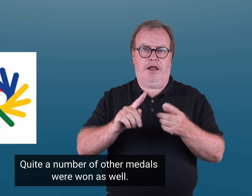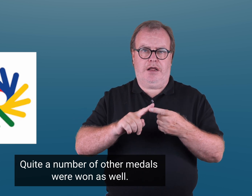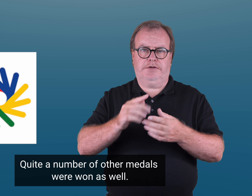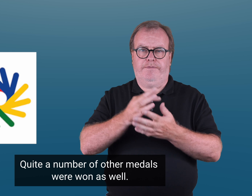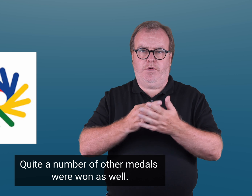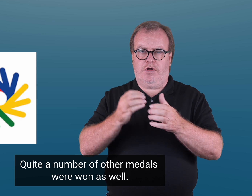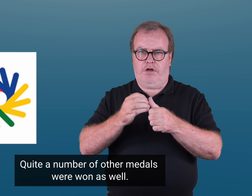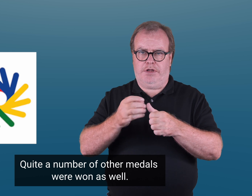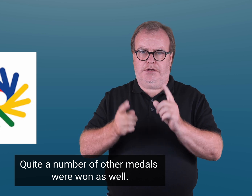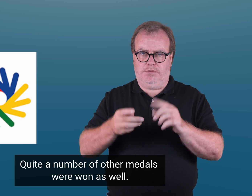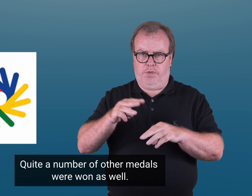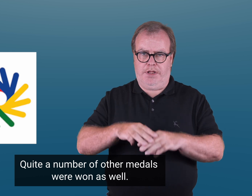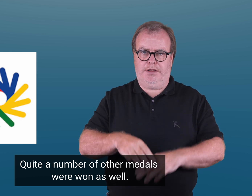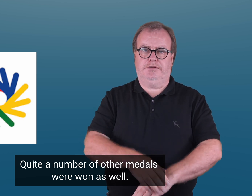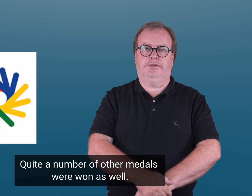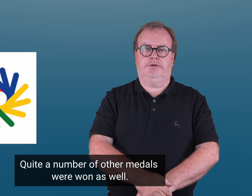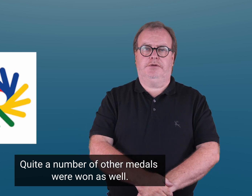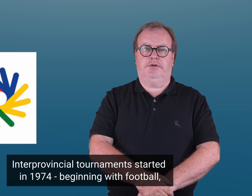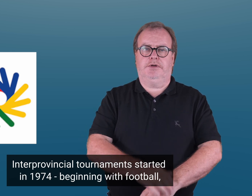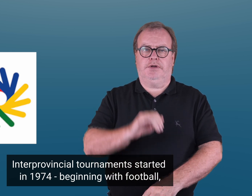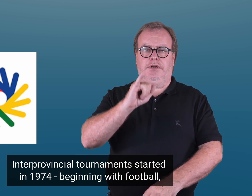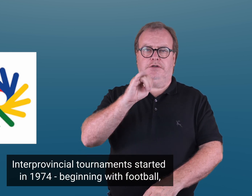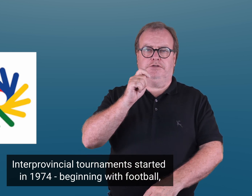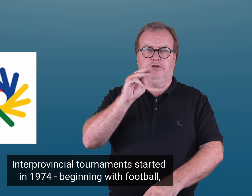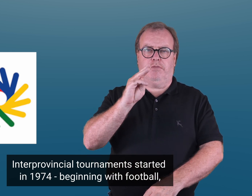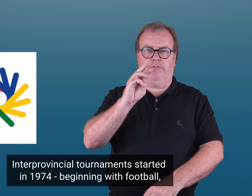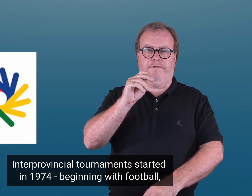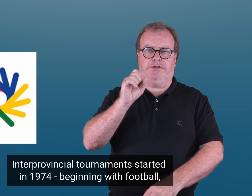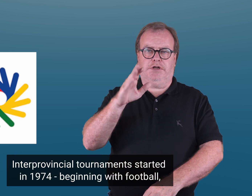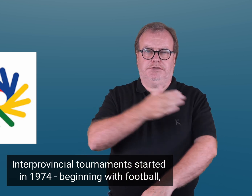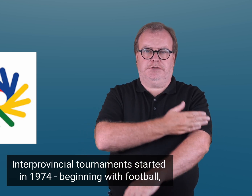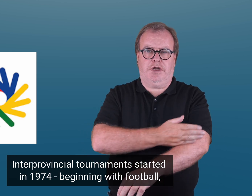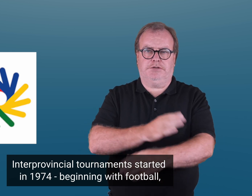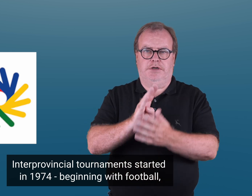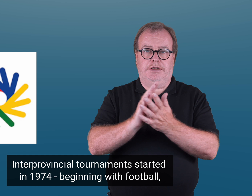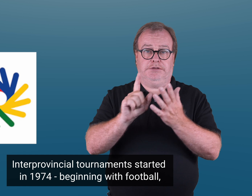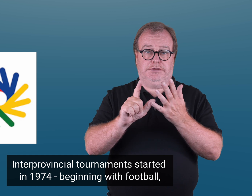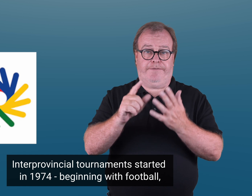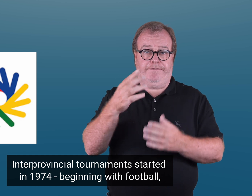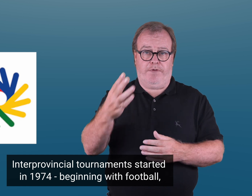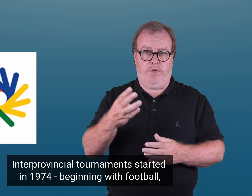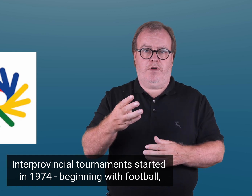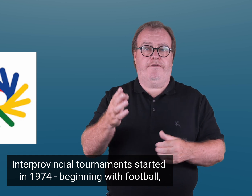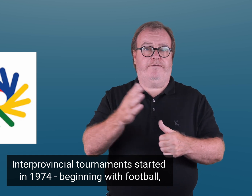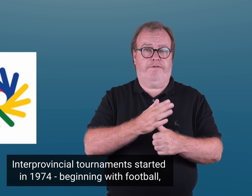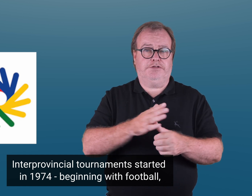Quite a number of other medals were won also. Interprovincial tournaments started in 1974, beginning with